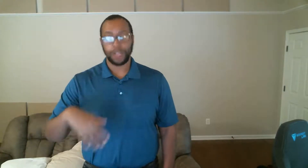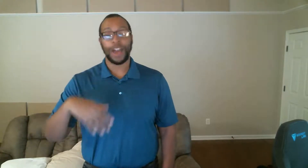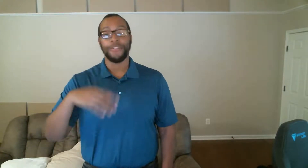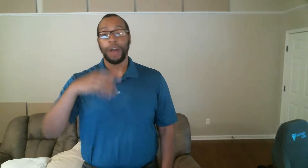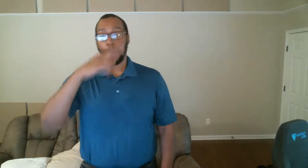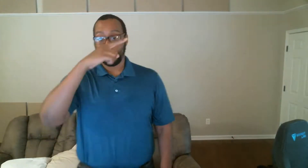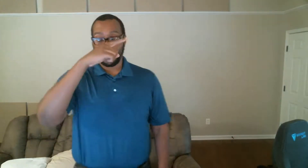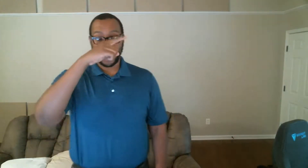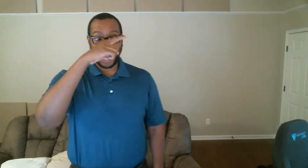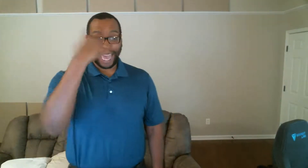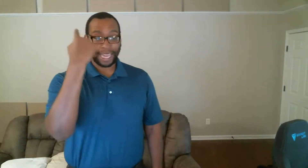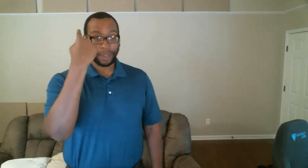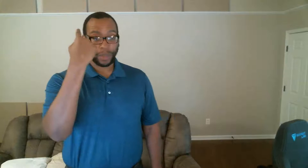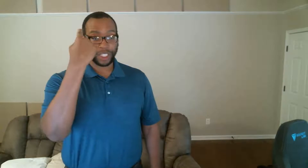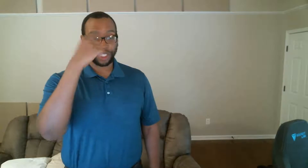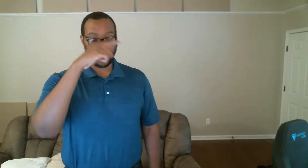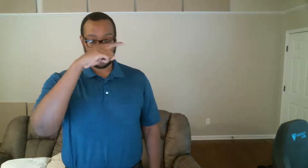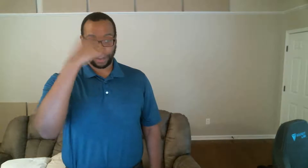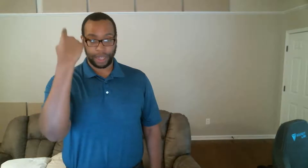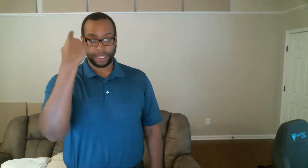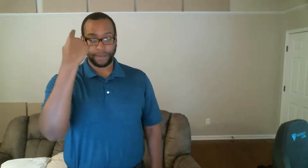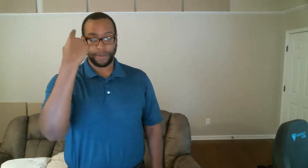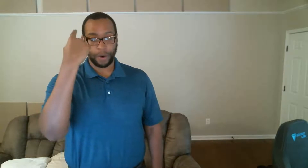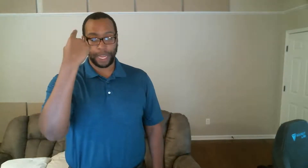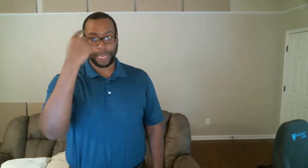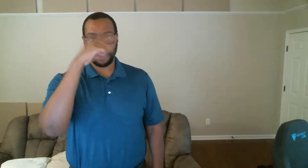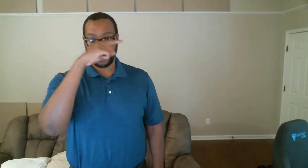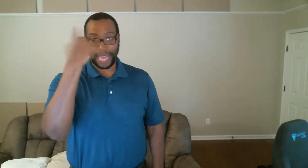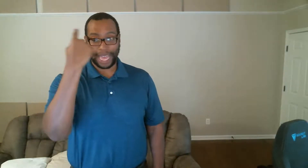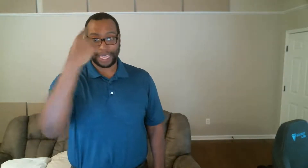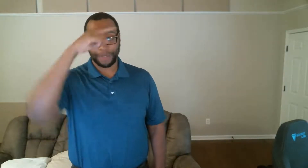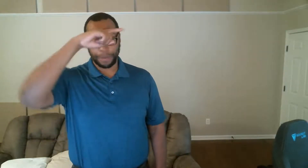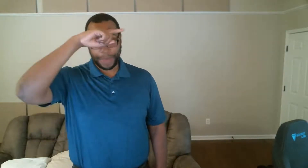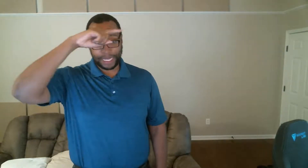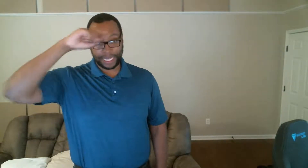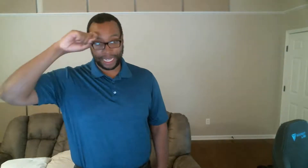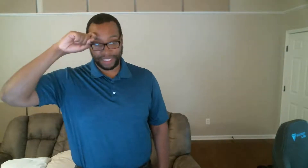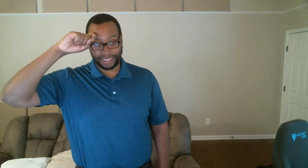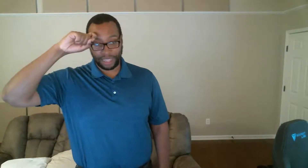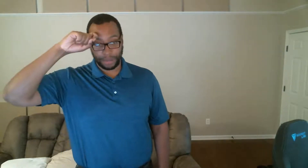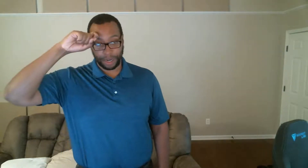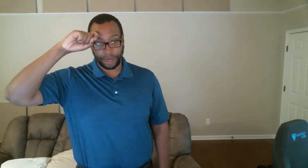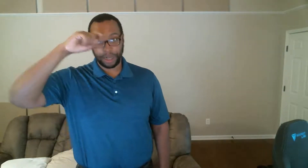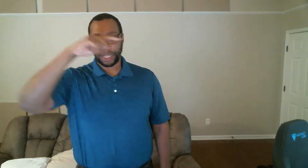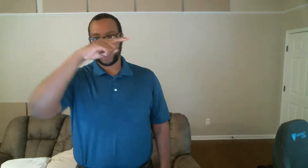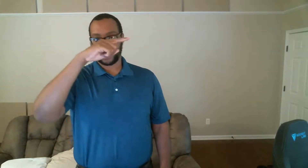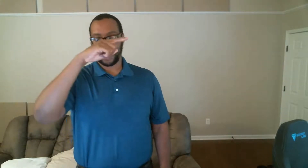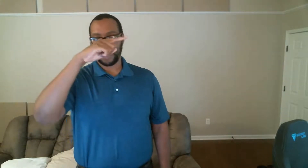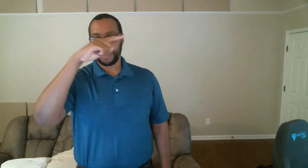have black, which is straight across the forehead. Black, if you bend it, it's summer. So